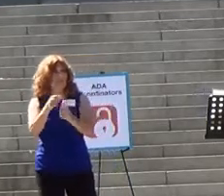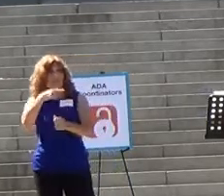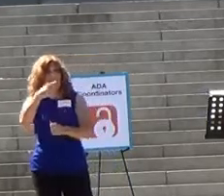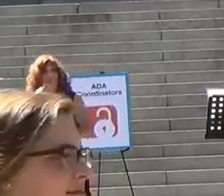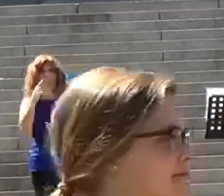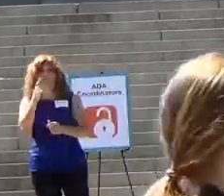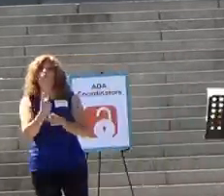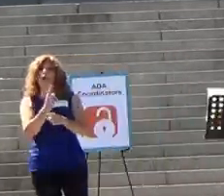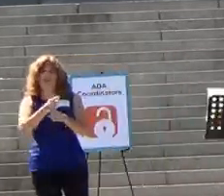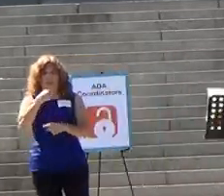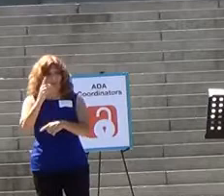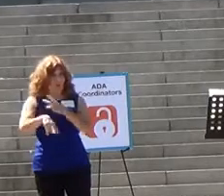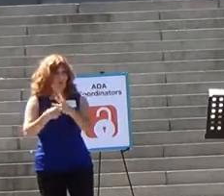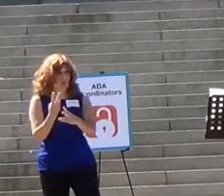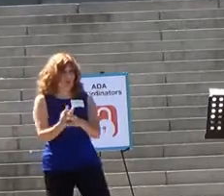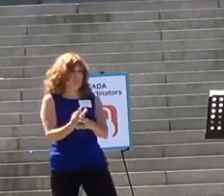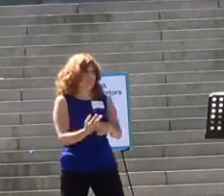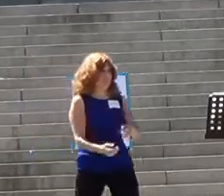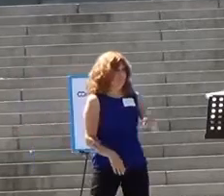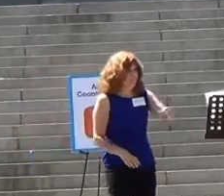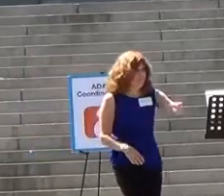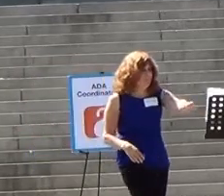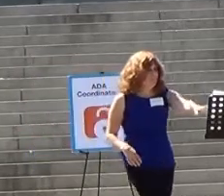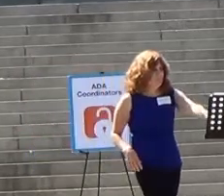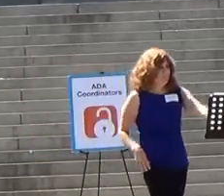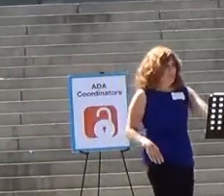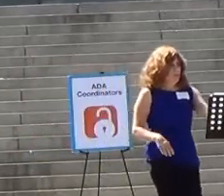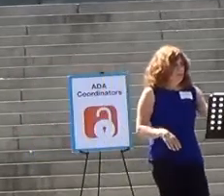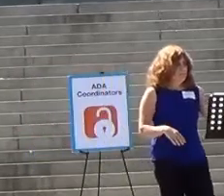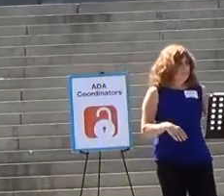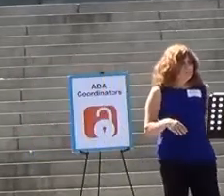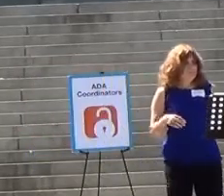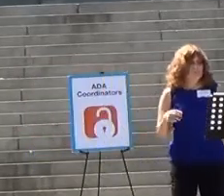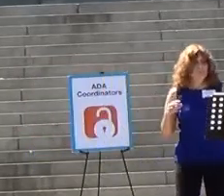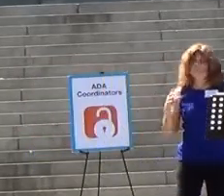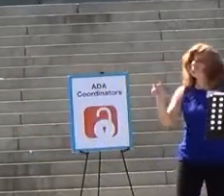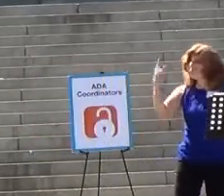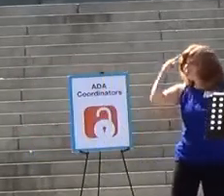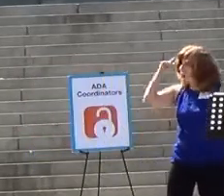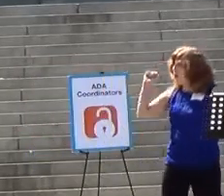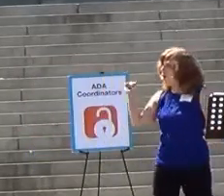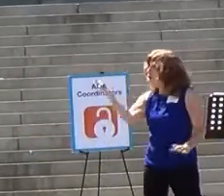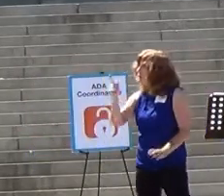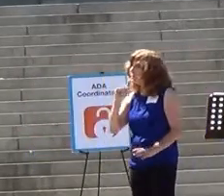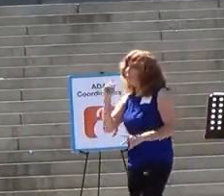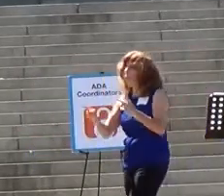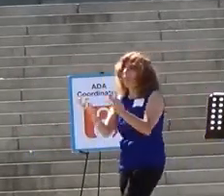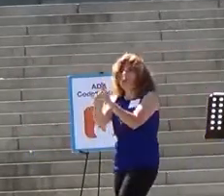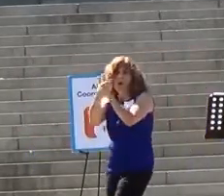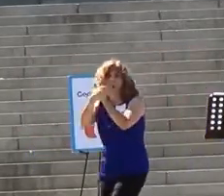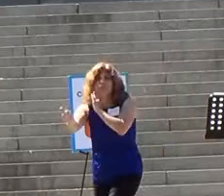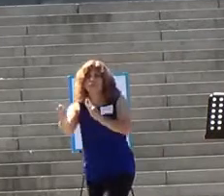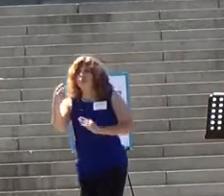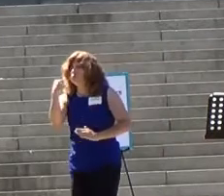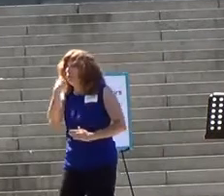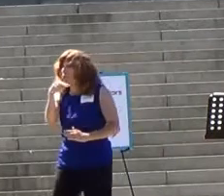of communication. What we all share in common is the frustration of dealing with the regular hearing